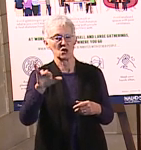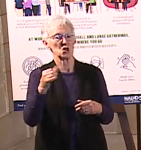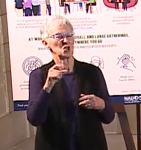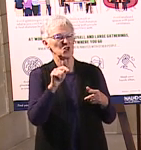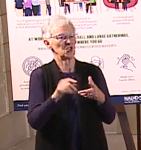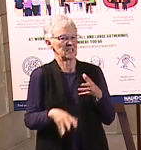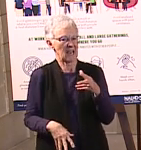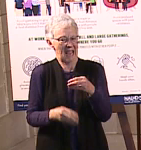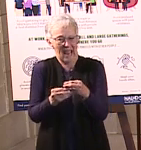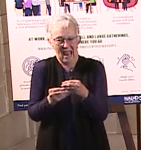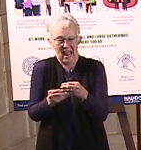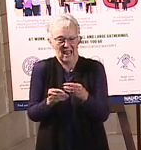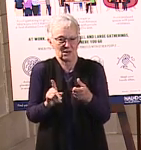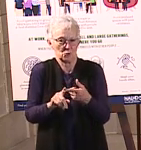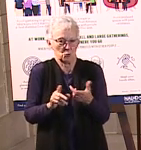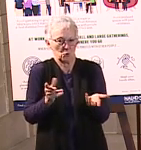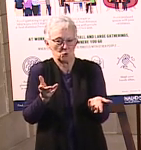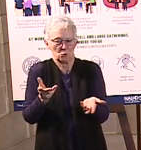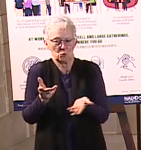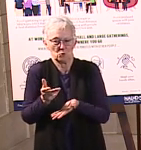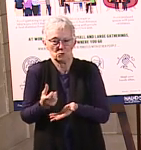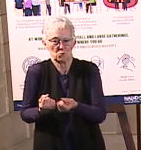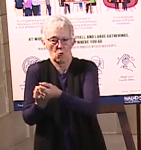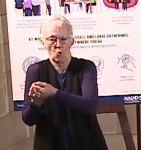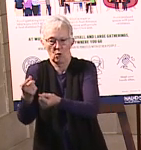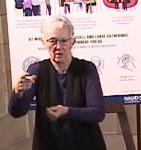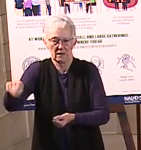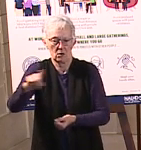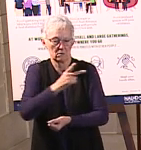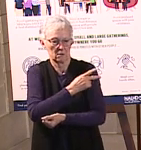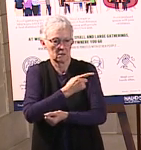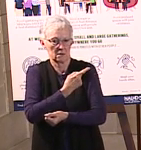How do you address any liability issues that might arise from